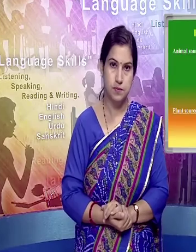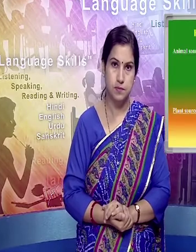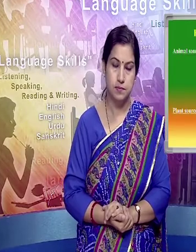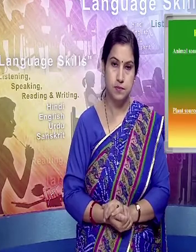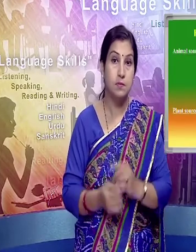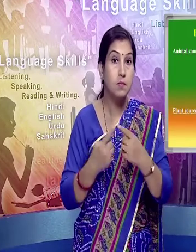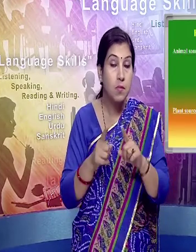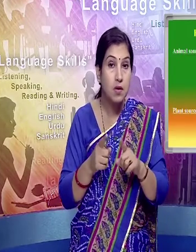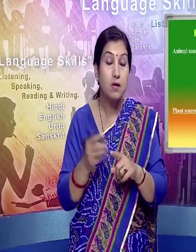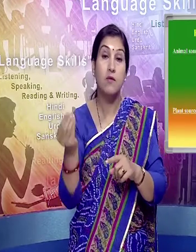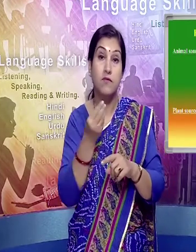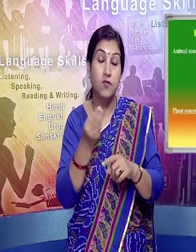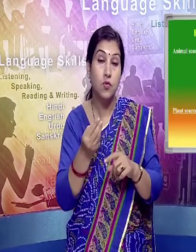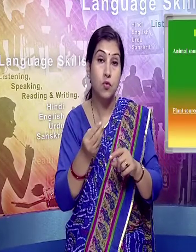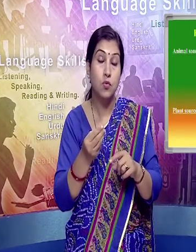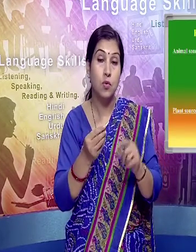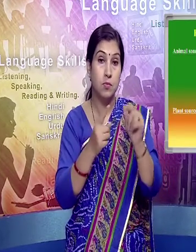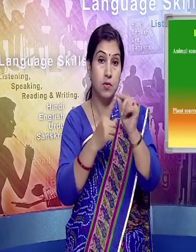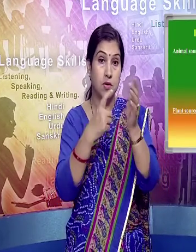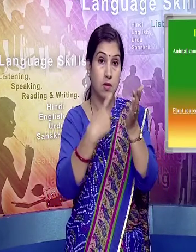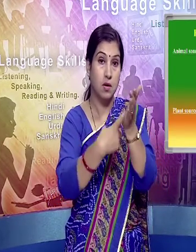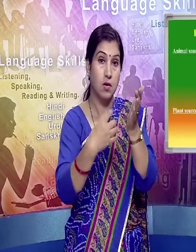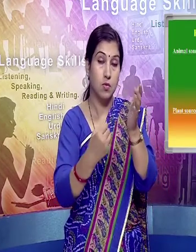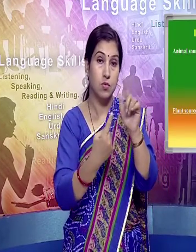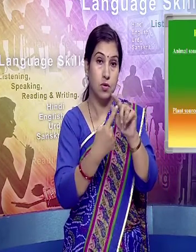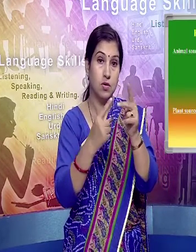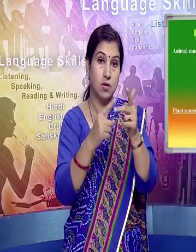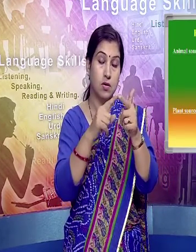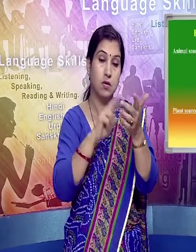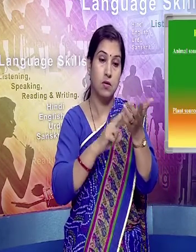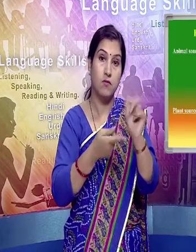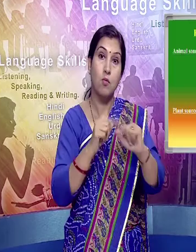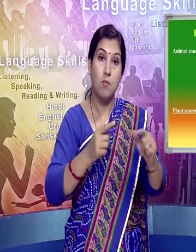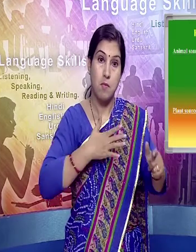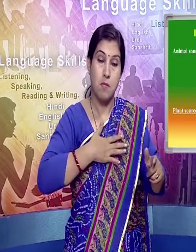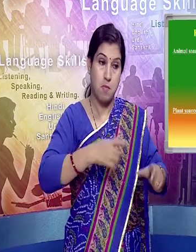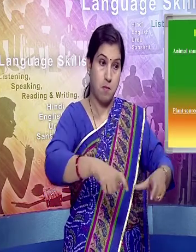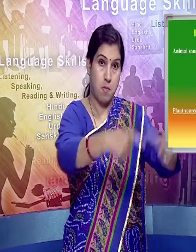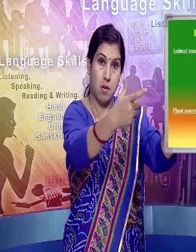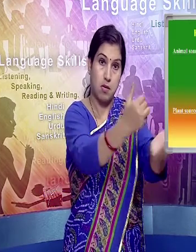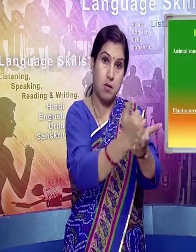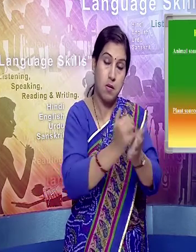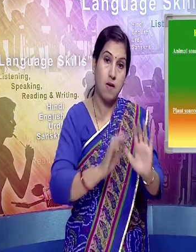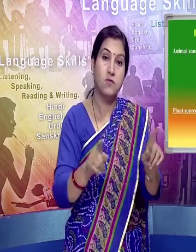But certain proteins are also available from plant sources like